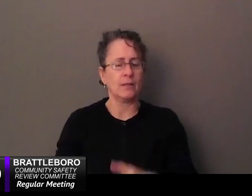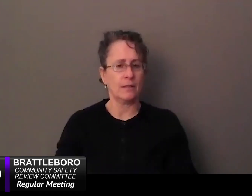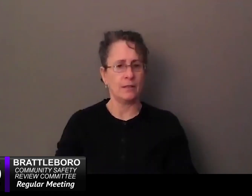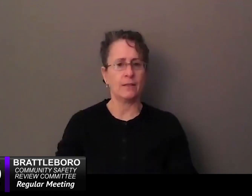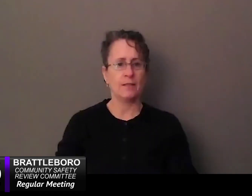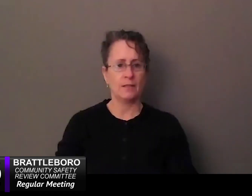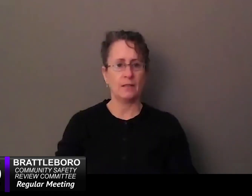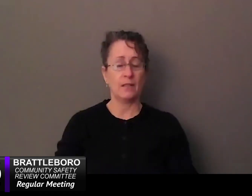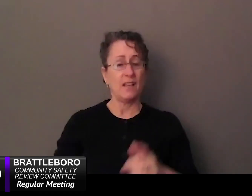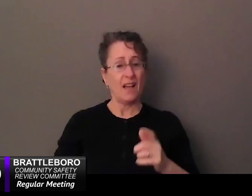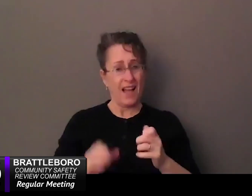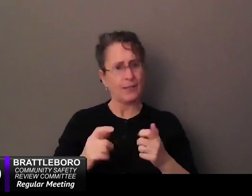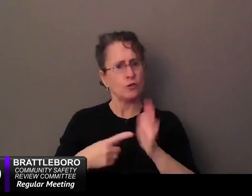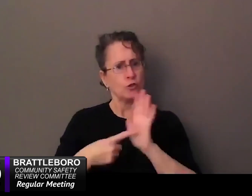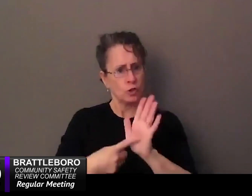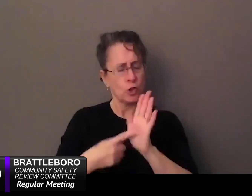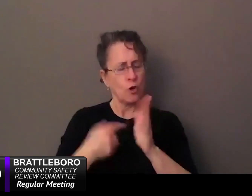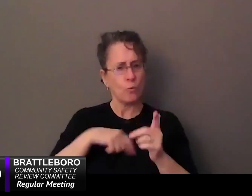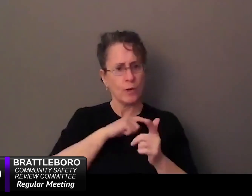using that information.